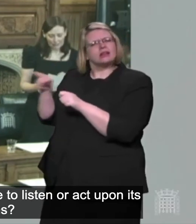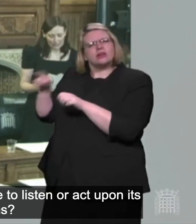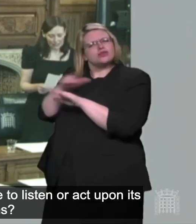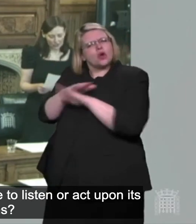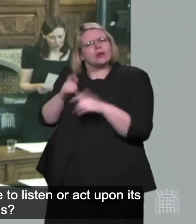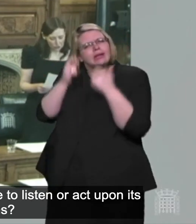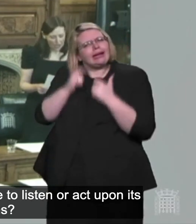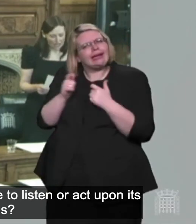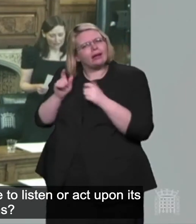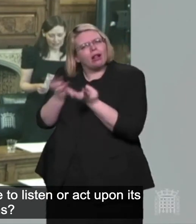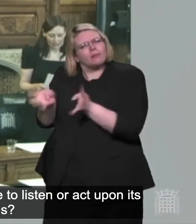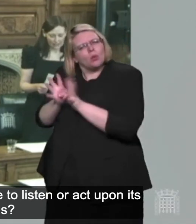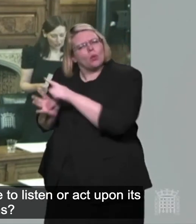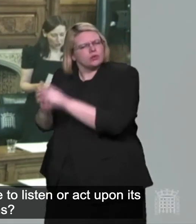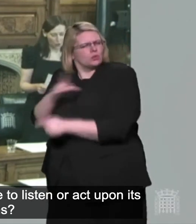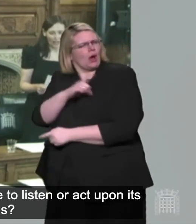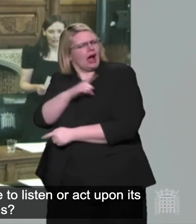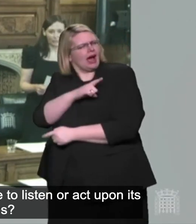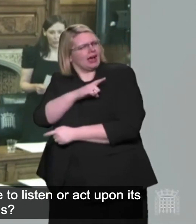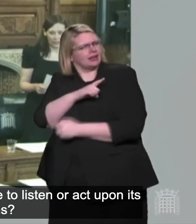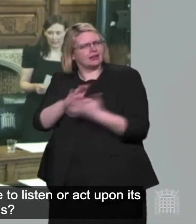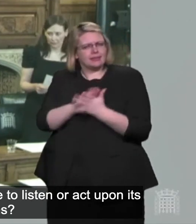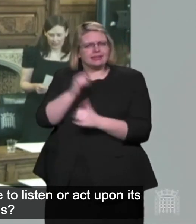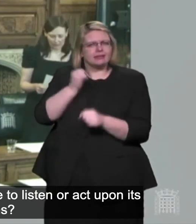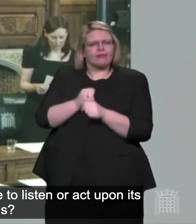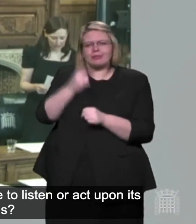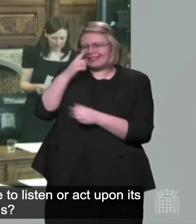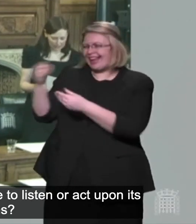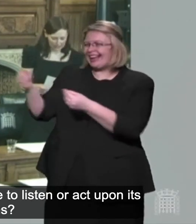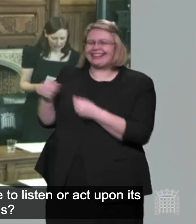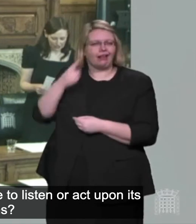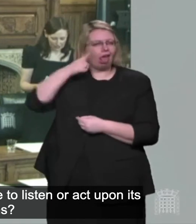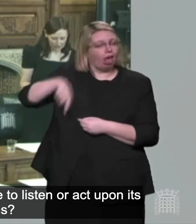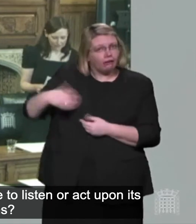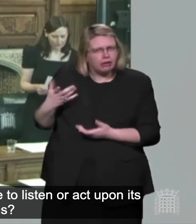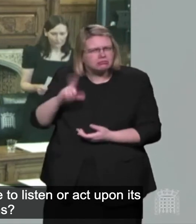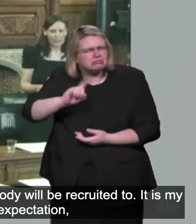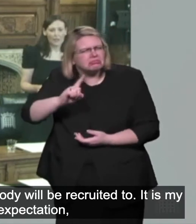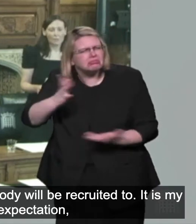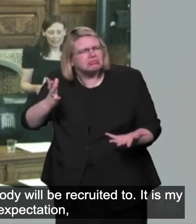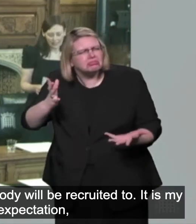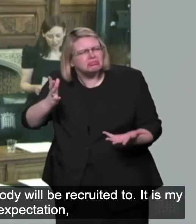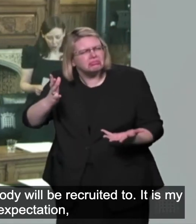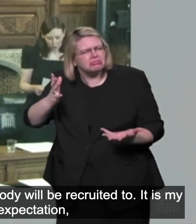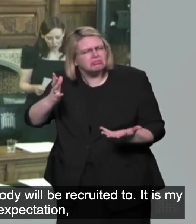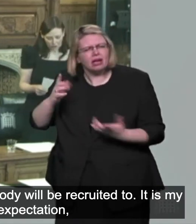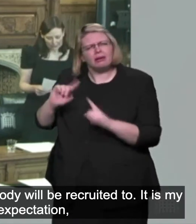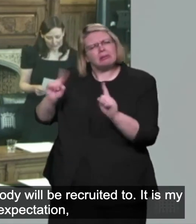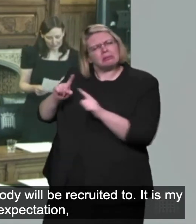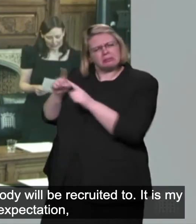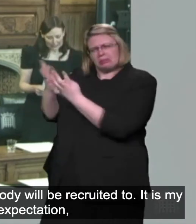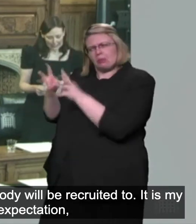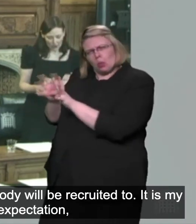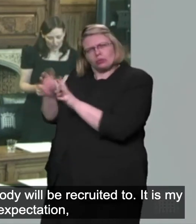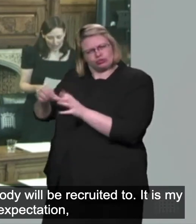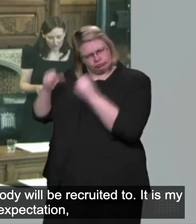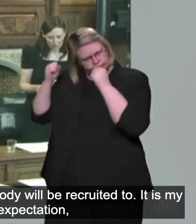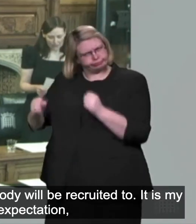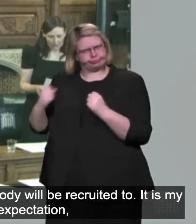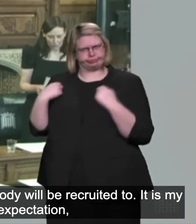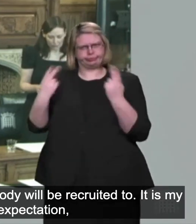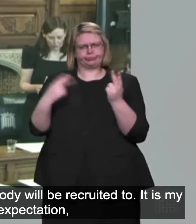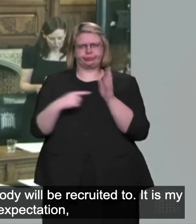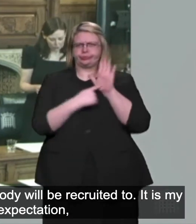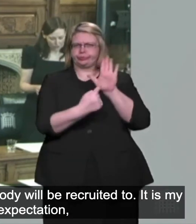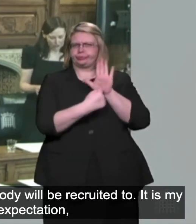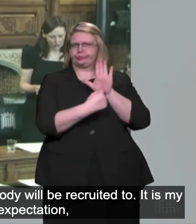this mean ministers do not have to listen or act upon its recommendations? Ministers also need to be clear on how the